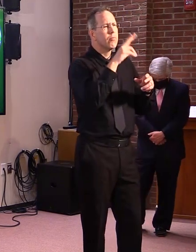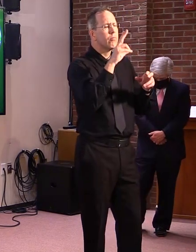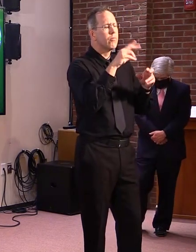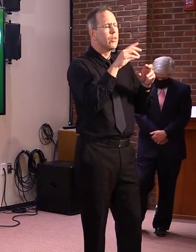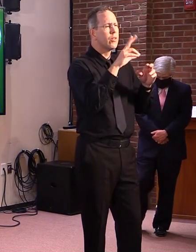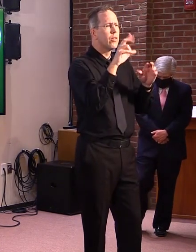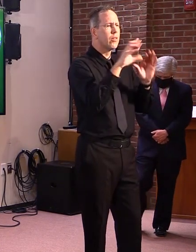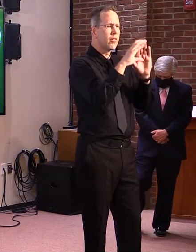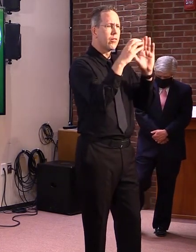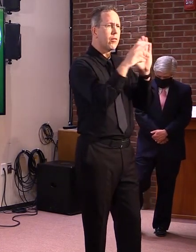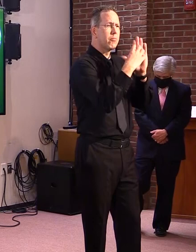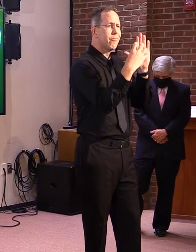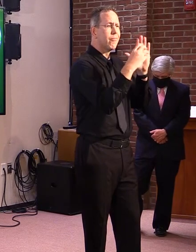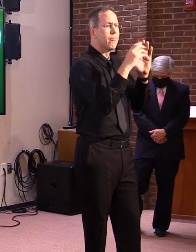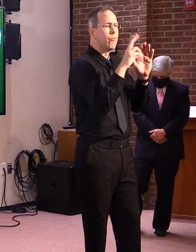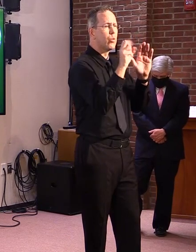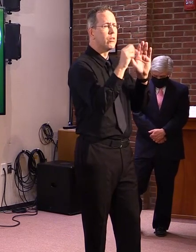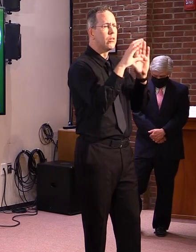Vermont.